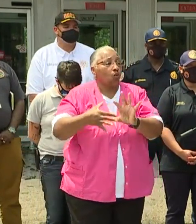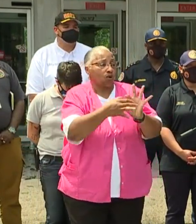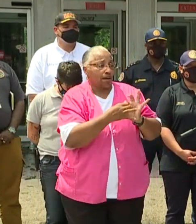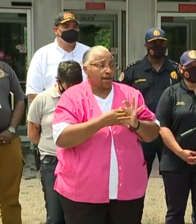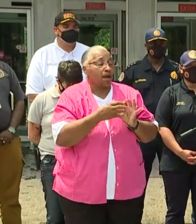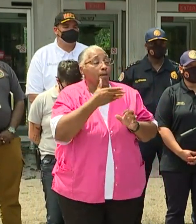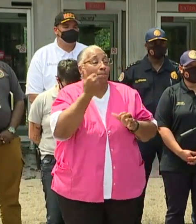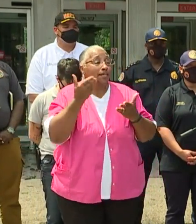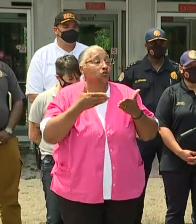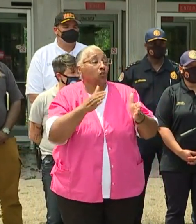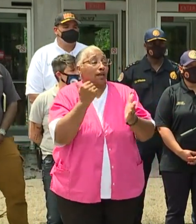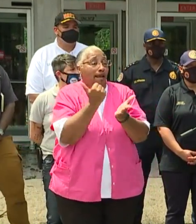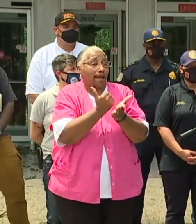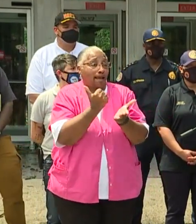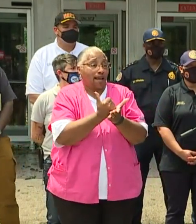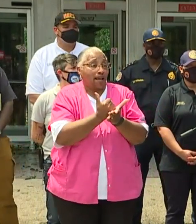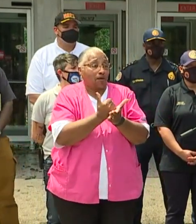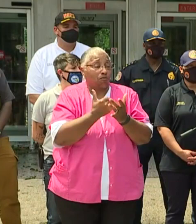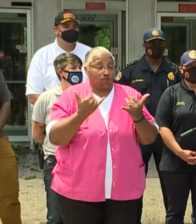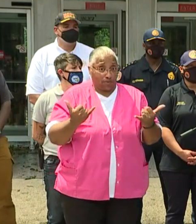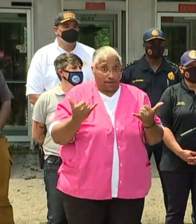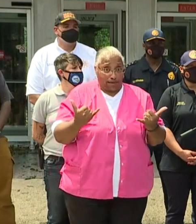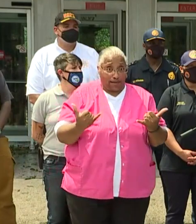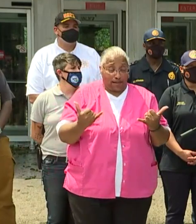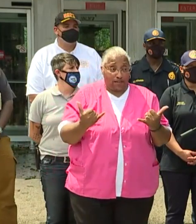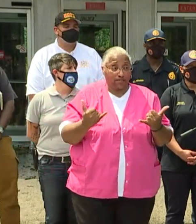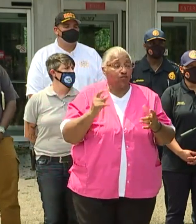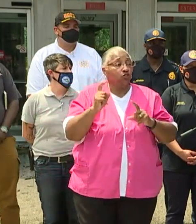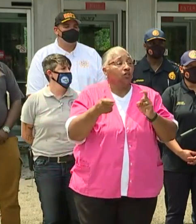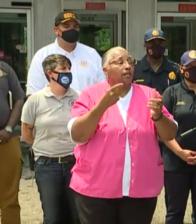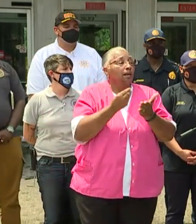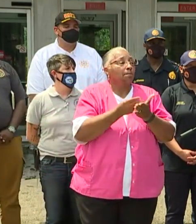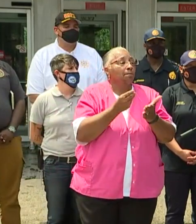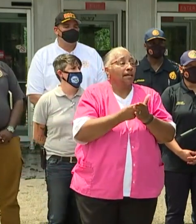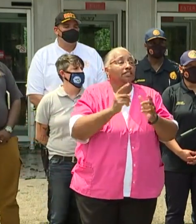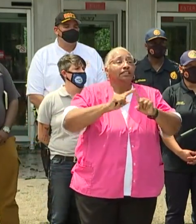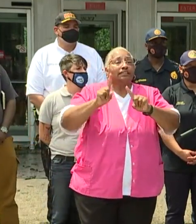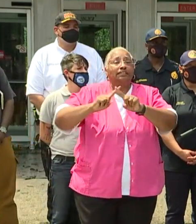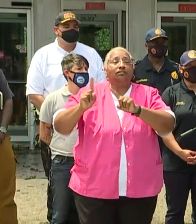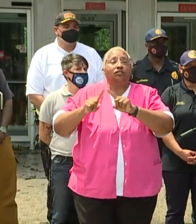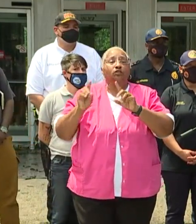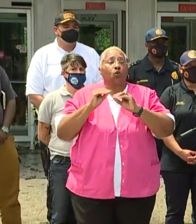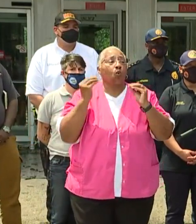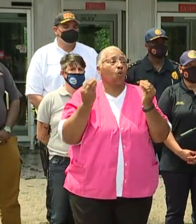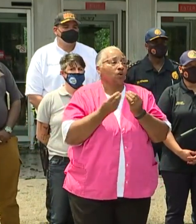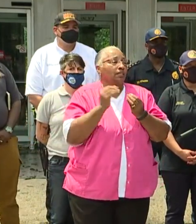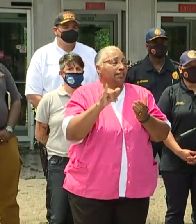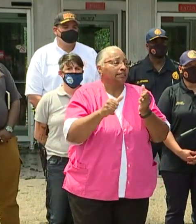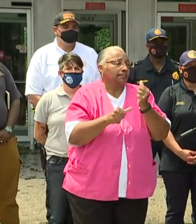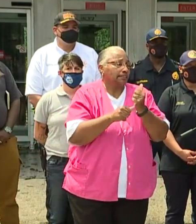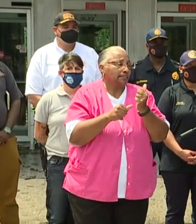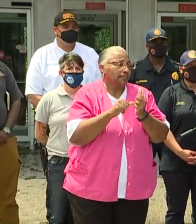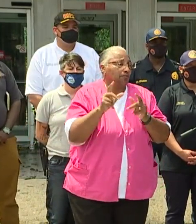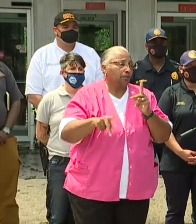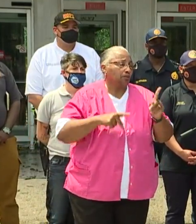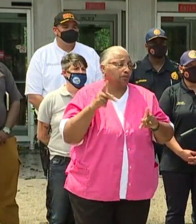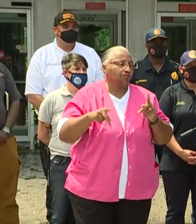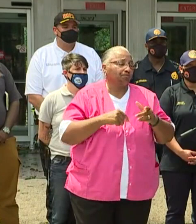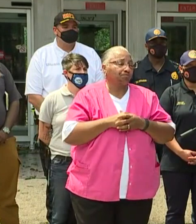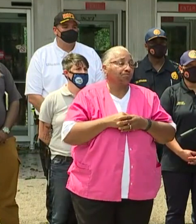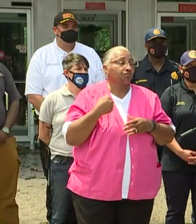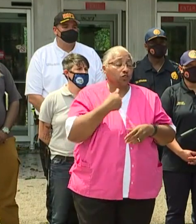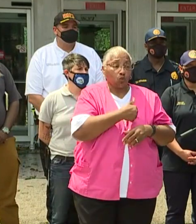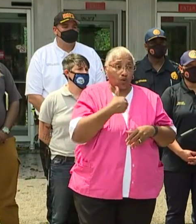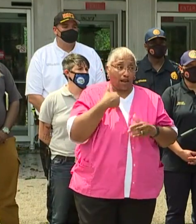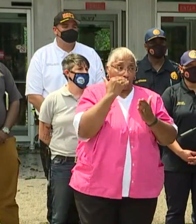help in the immediate aftermath, what's going on right now, is to donate money to organizations that are on the ground assisting. And we have a list